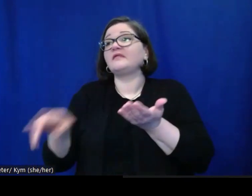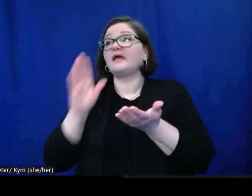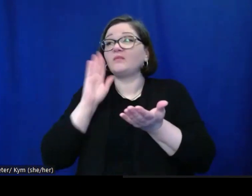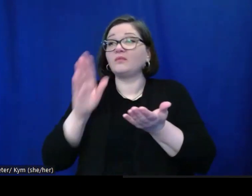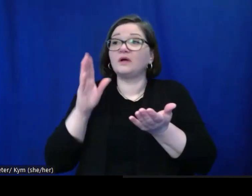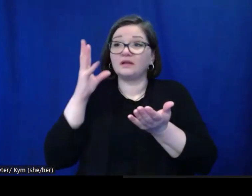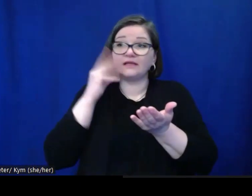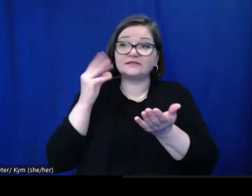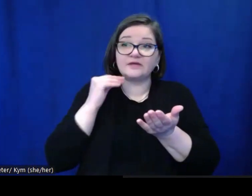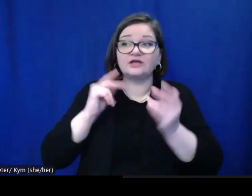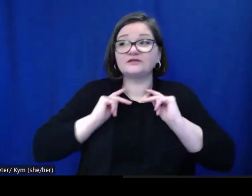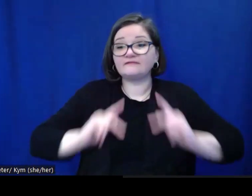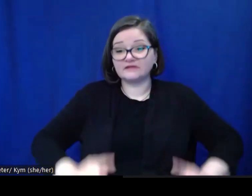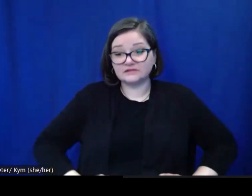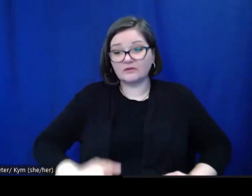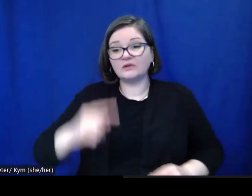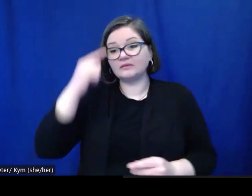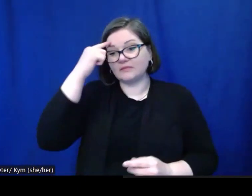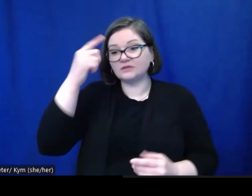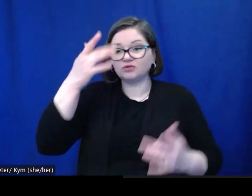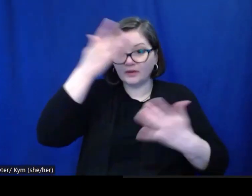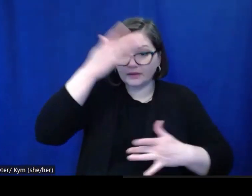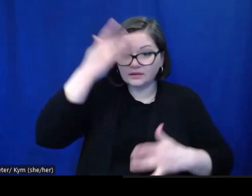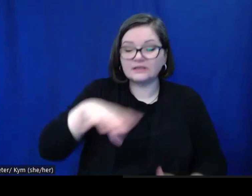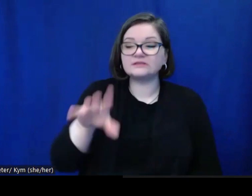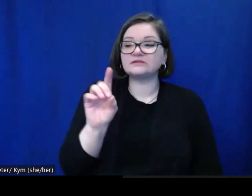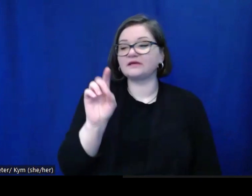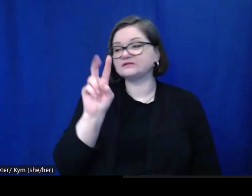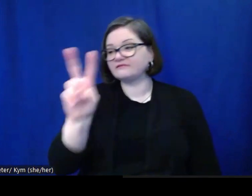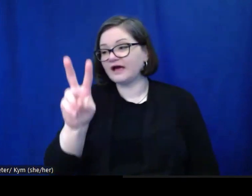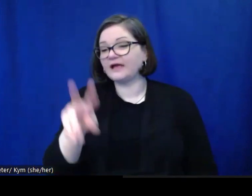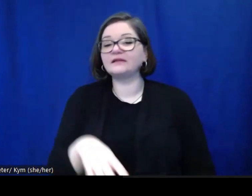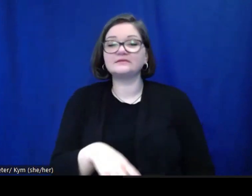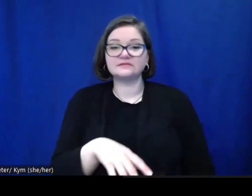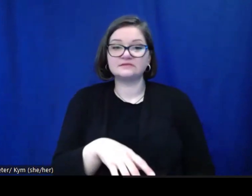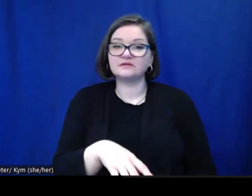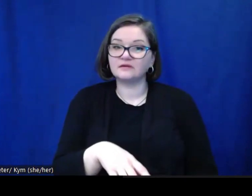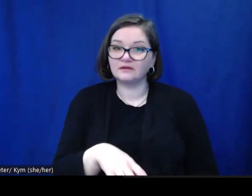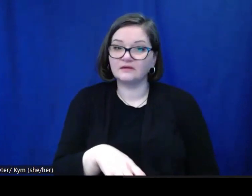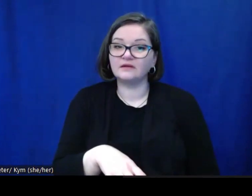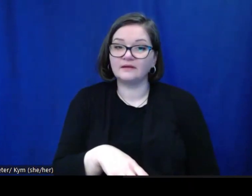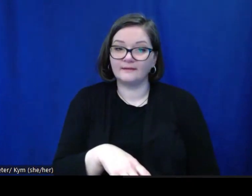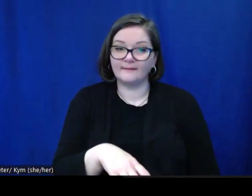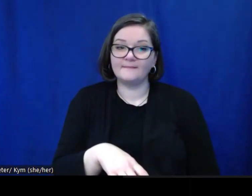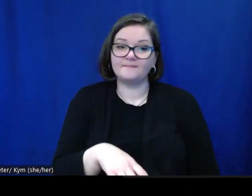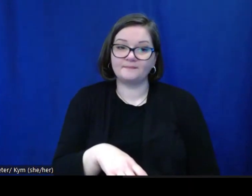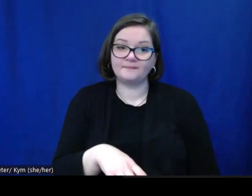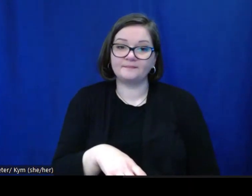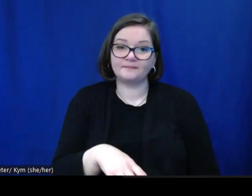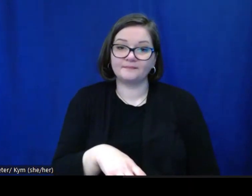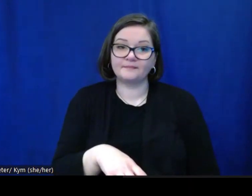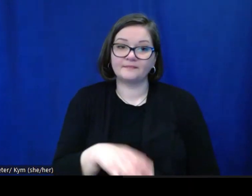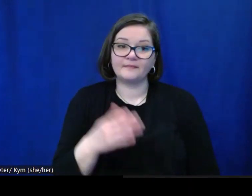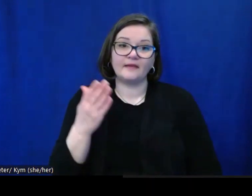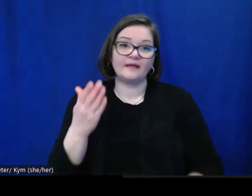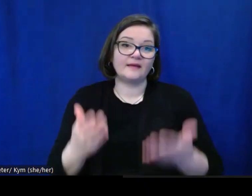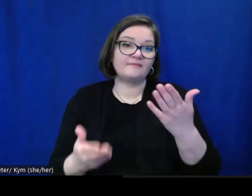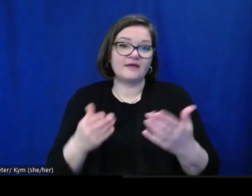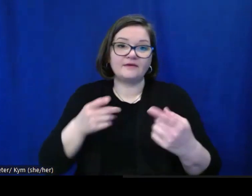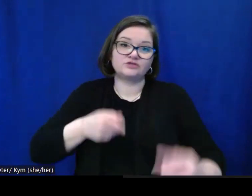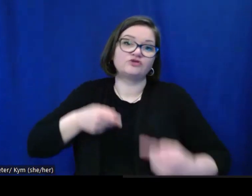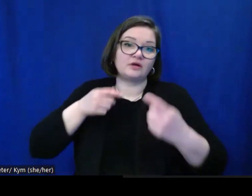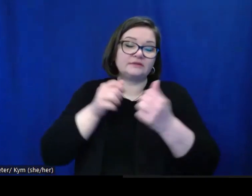mental illness, domestic violence, addiction. They may have trouble with financial